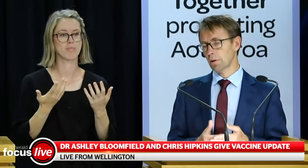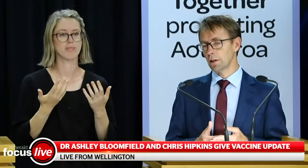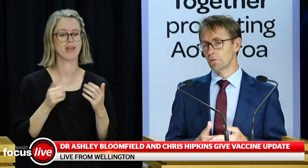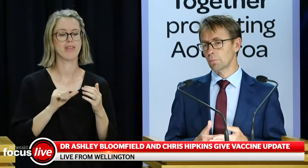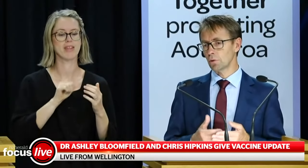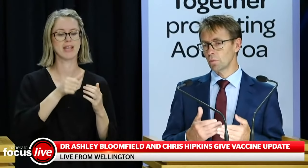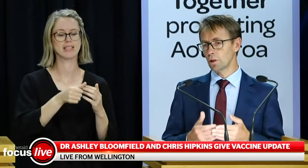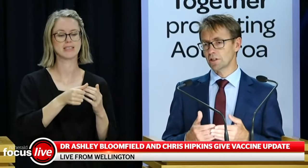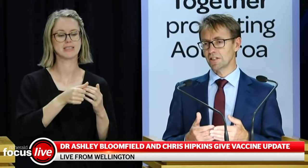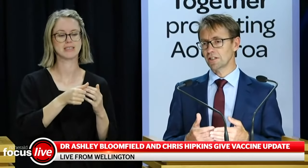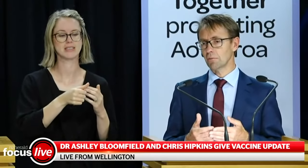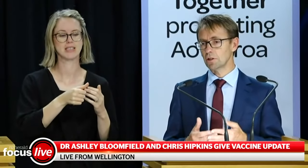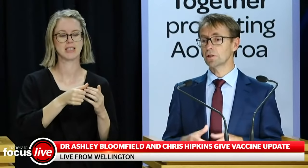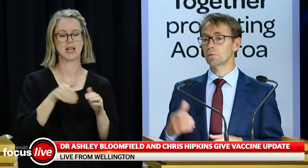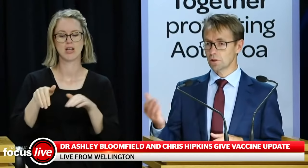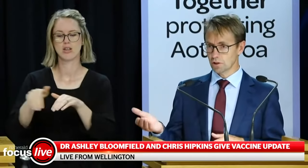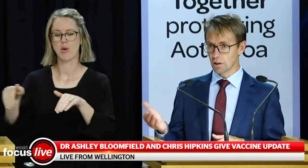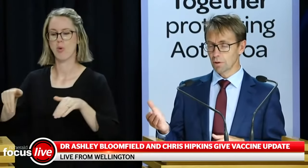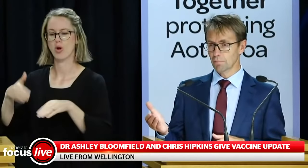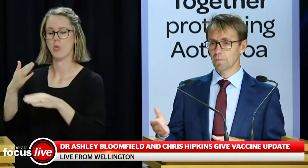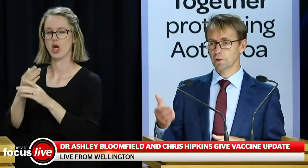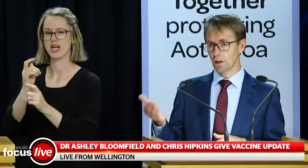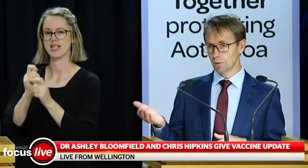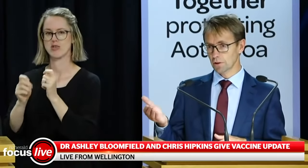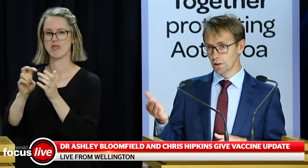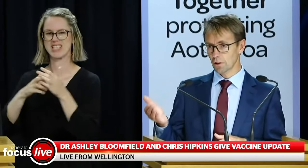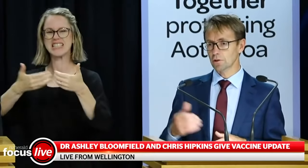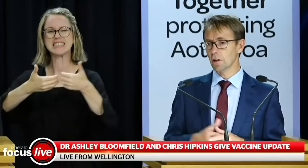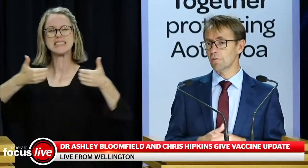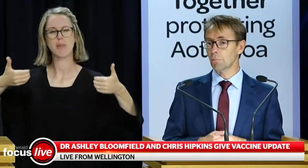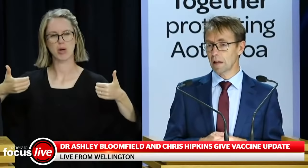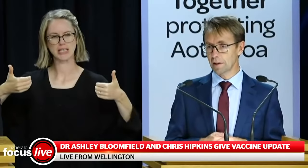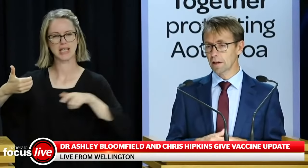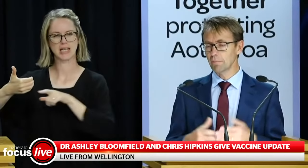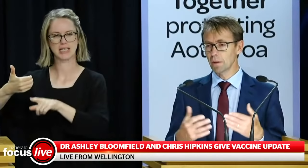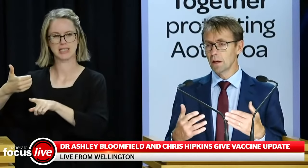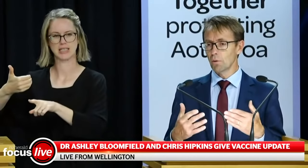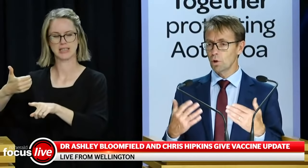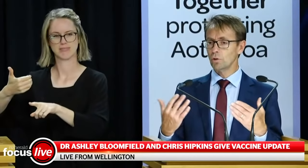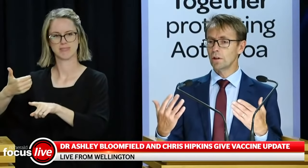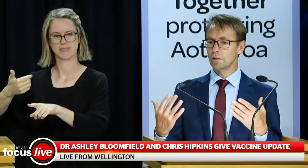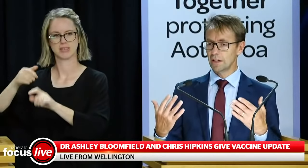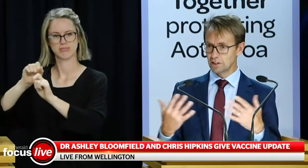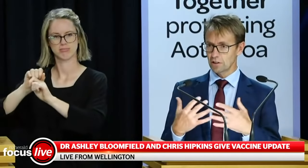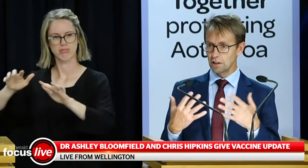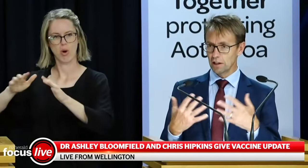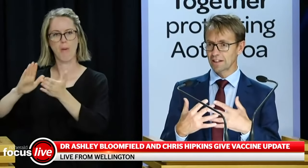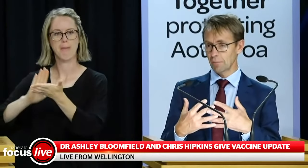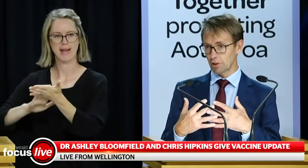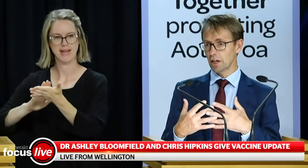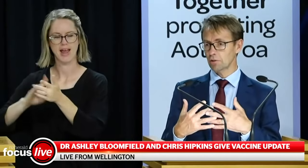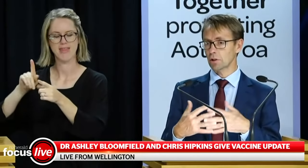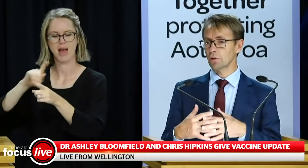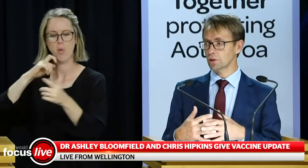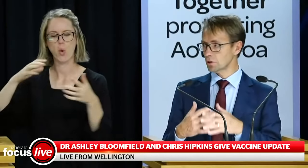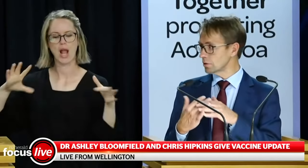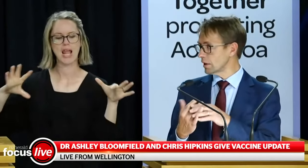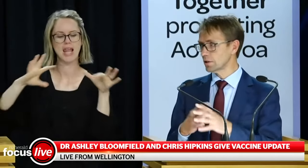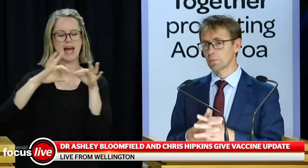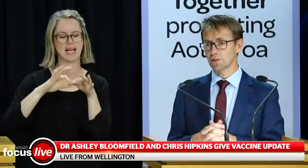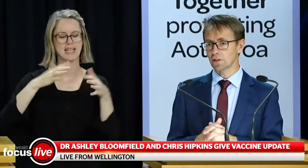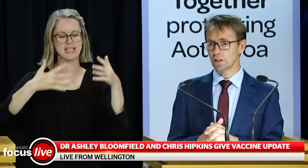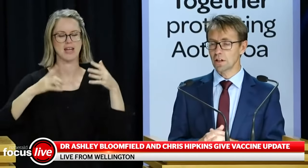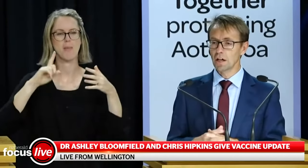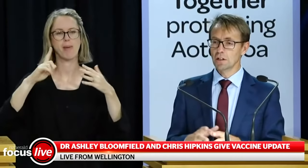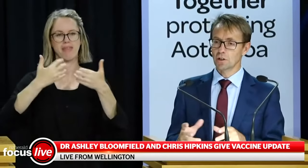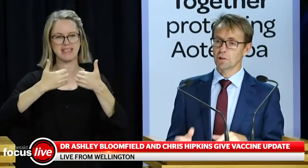next upgrade of the border worker testing register, which is separate, which happens and goes live on Monday, will link up the data across the two,